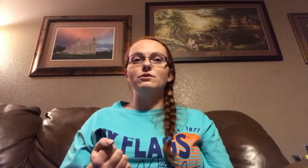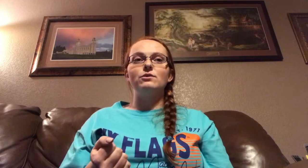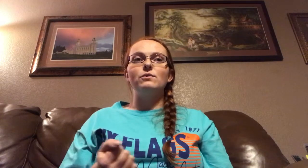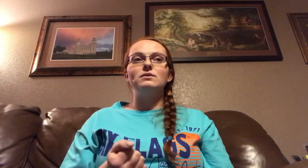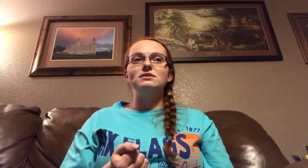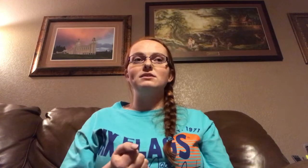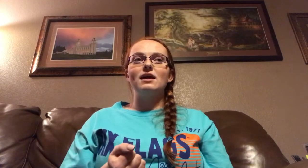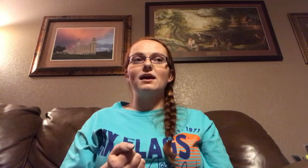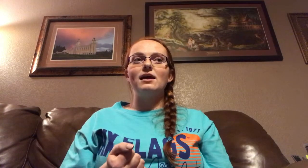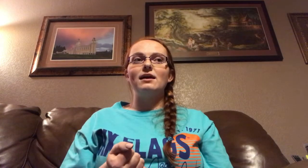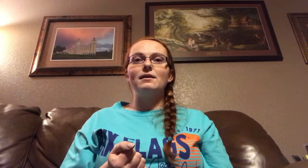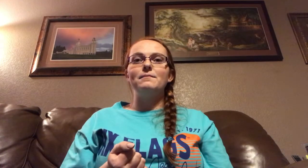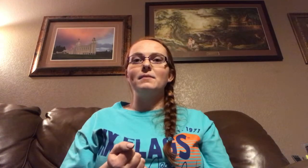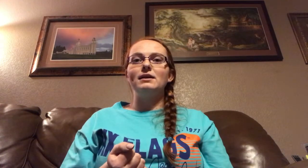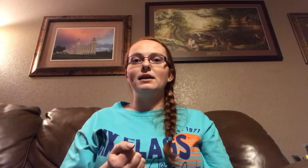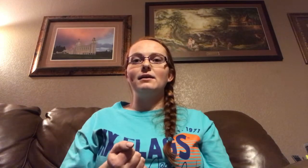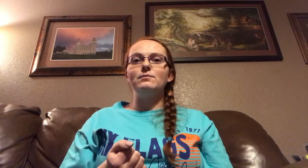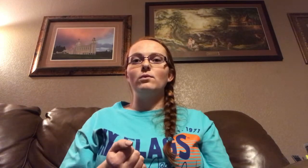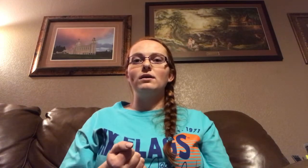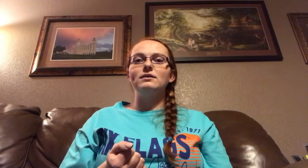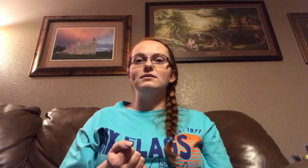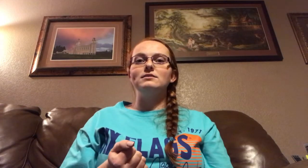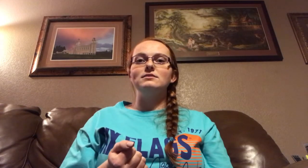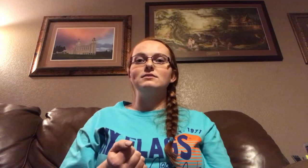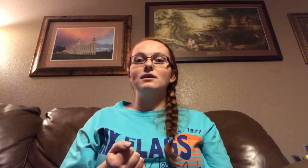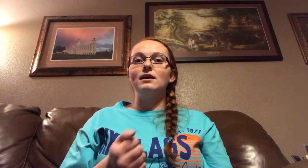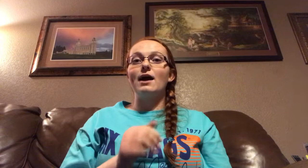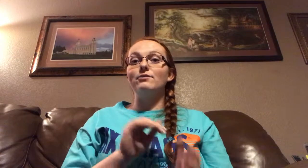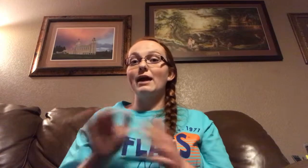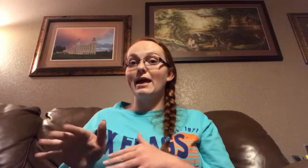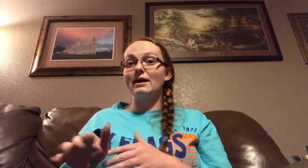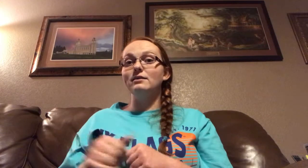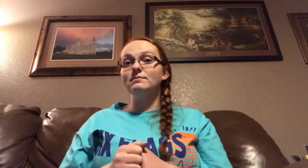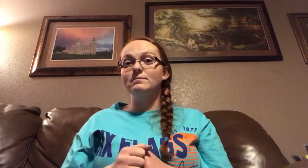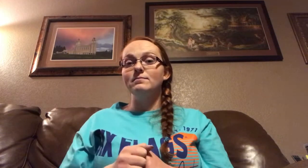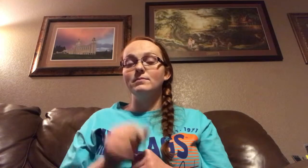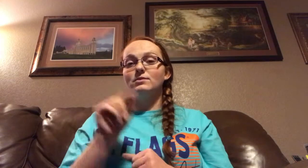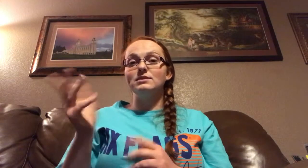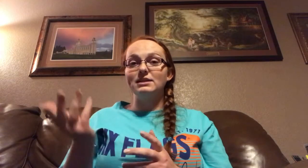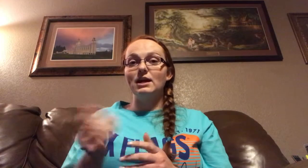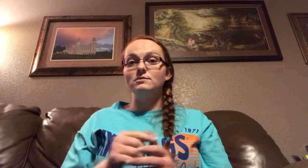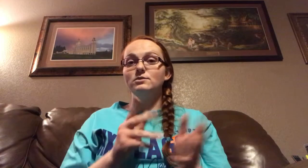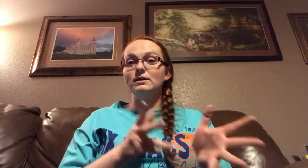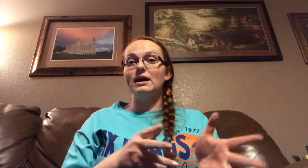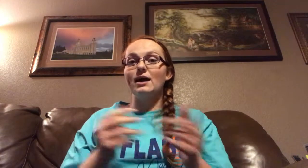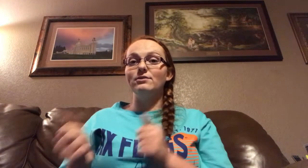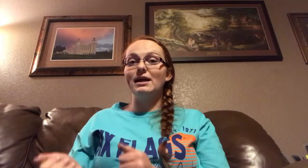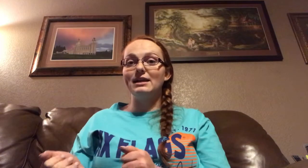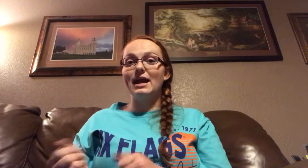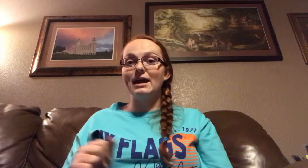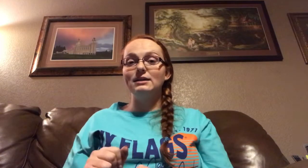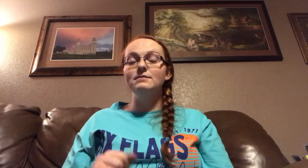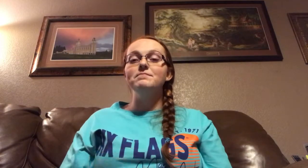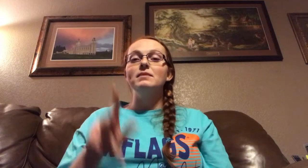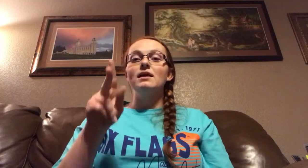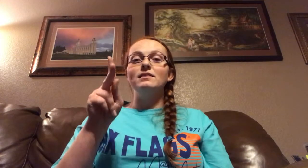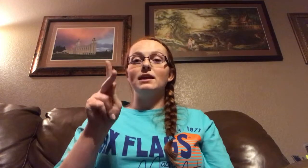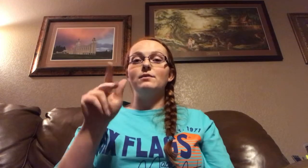So say my name was Kyra Ann. There's a dash between Kyra and Ann. Then I would